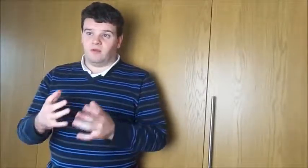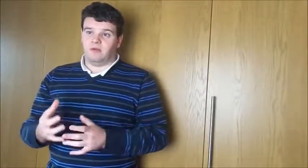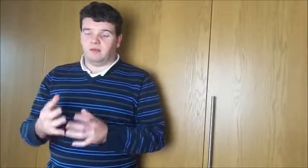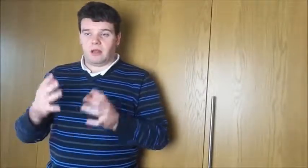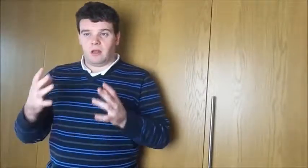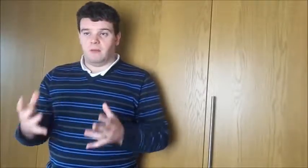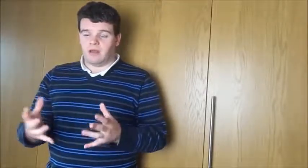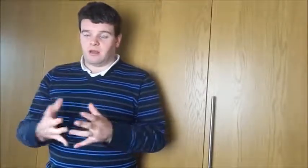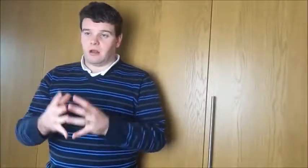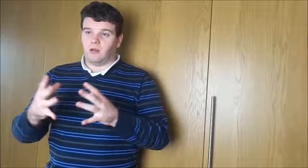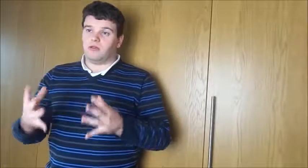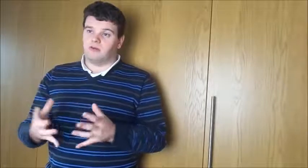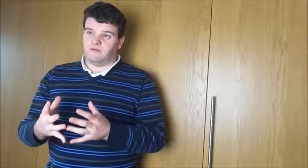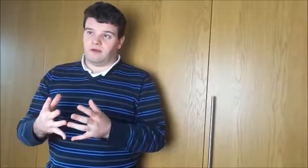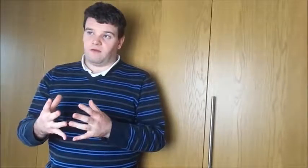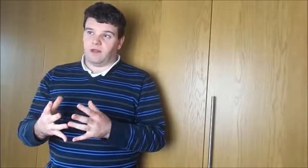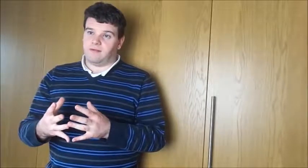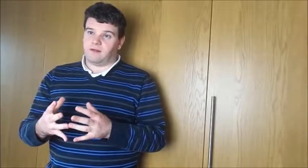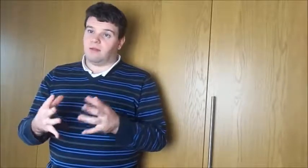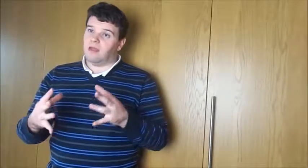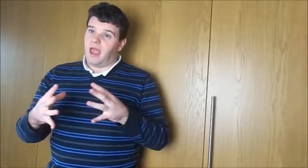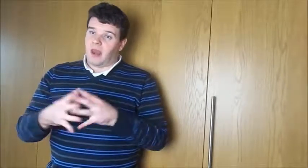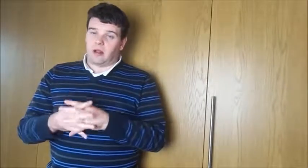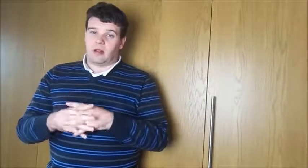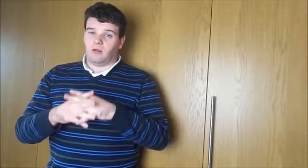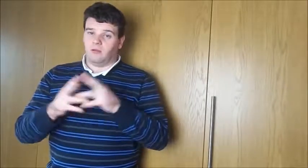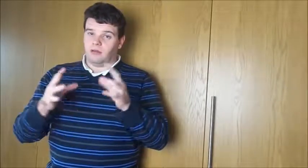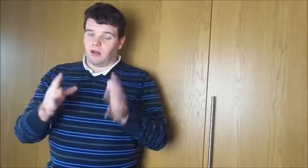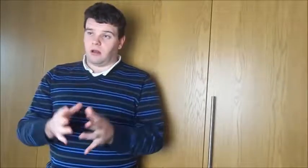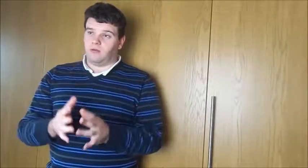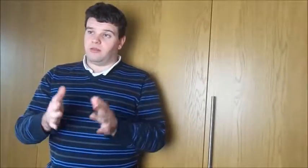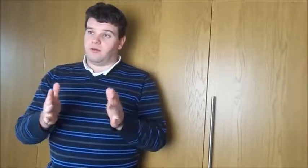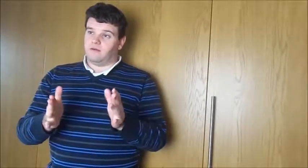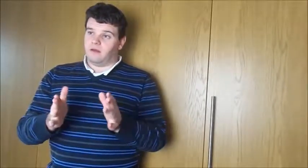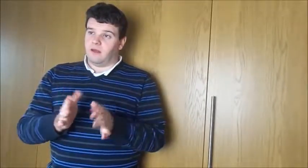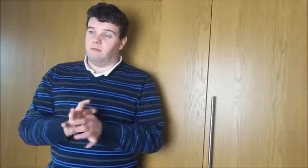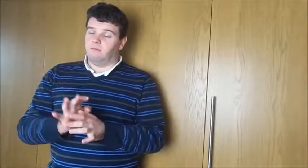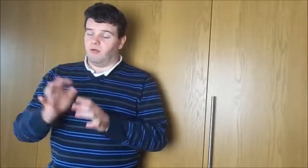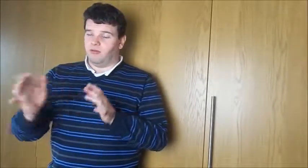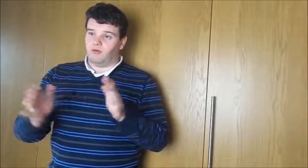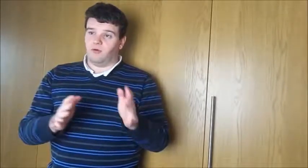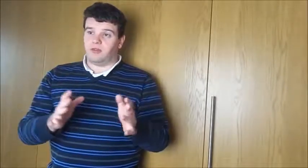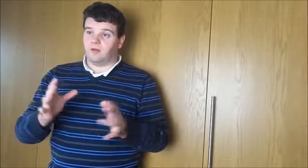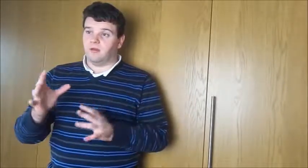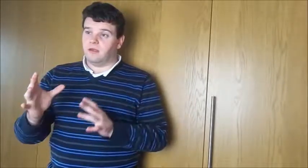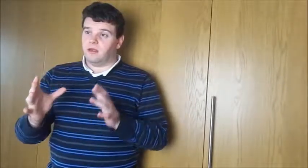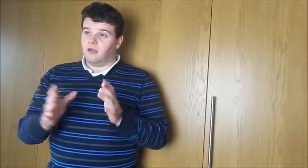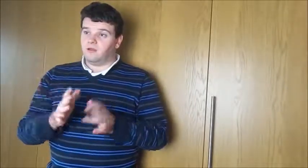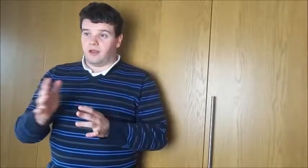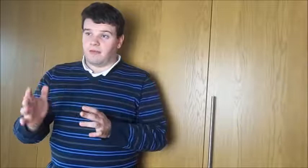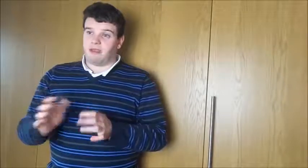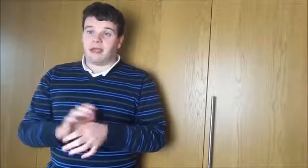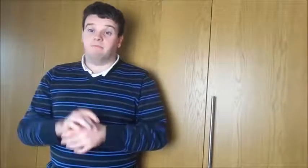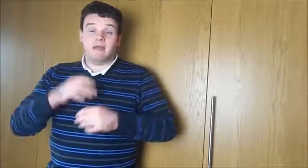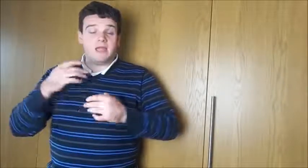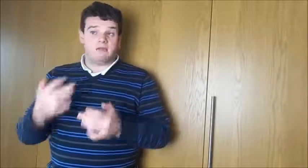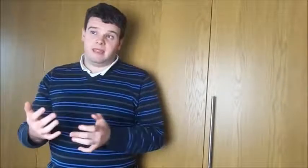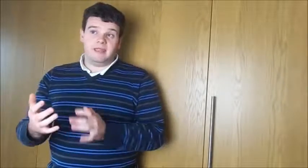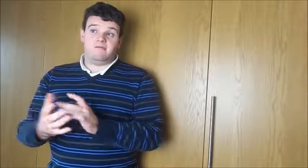been a better closeness of that relationship and a closer mother-daughter dynamic. And maybe even